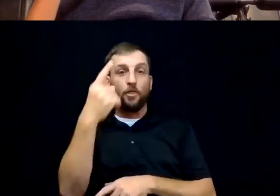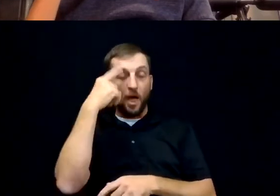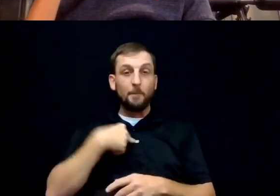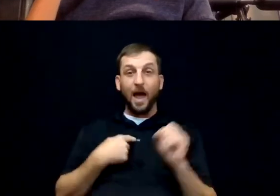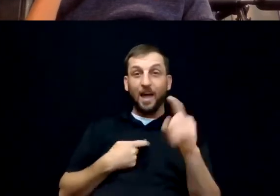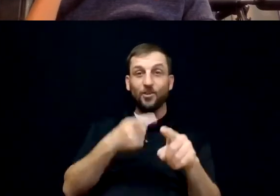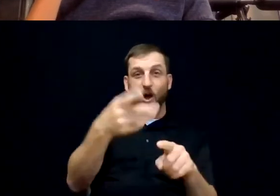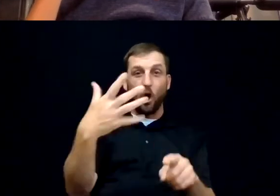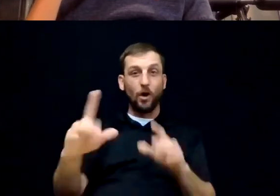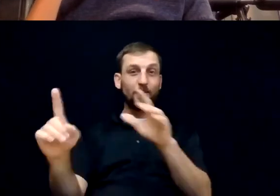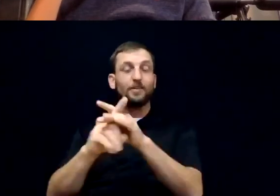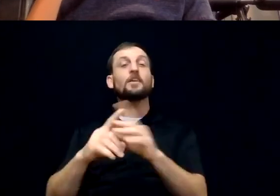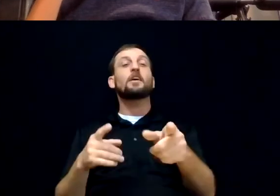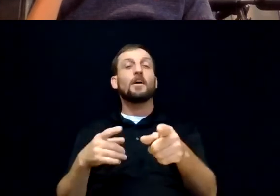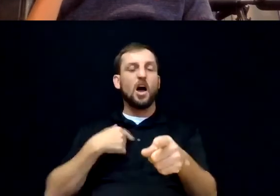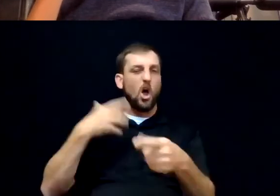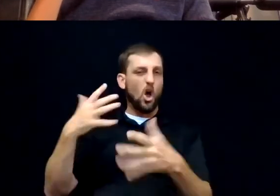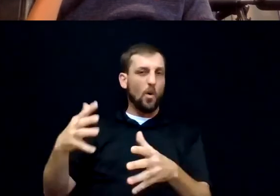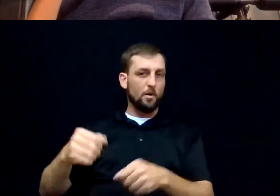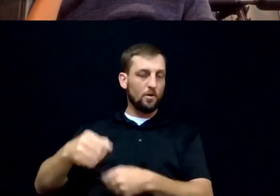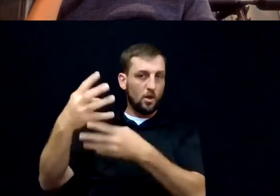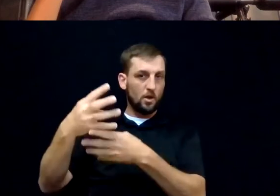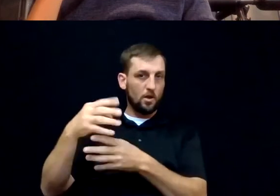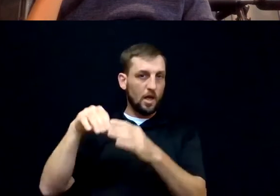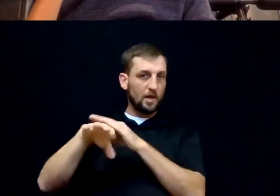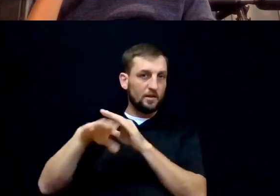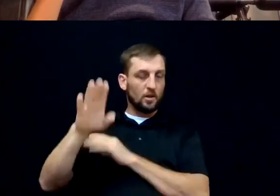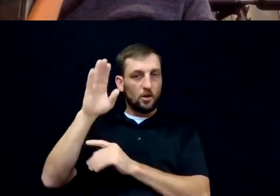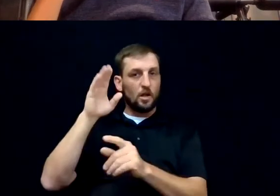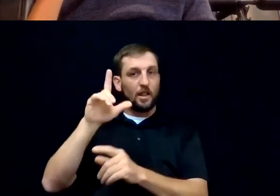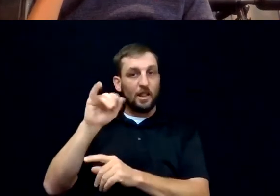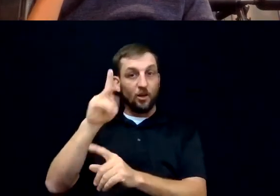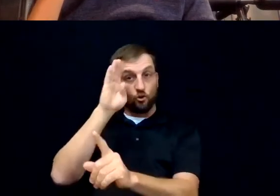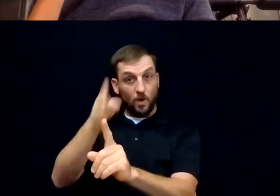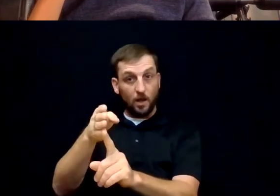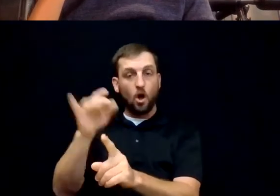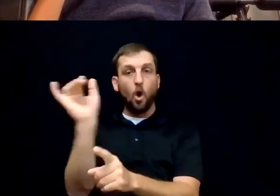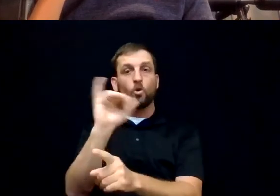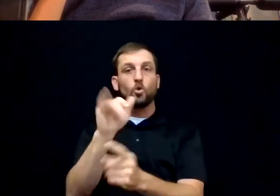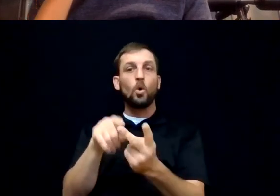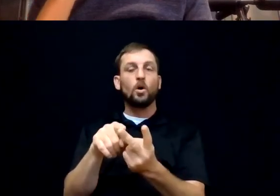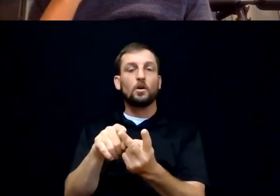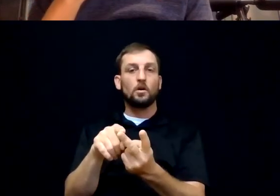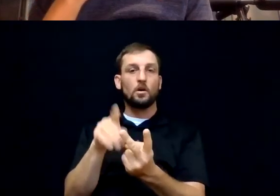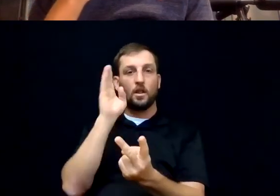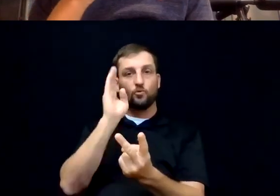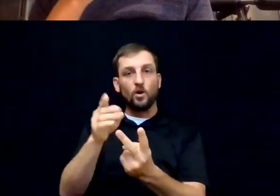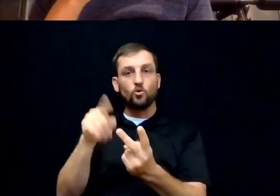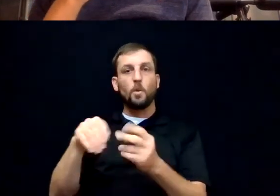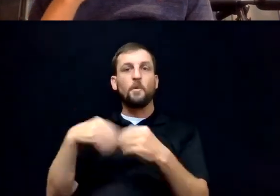I've uploaded in the chat the access to go directly to the application and also direct access to our provider's